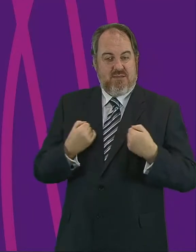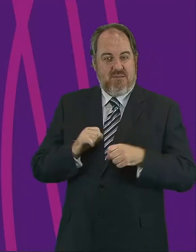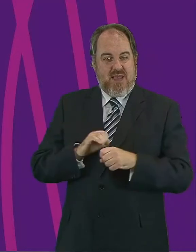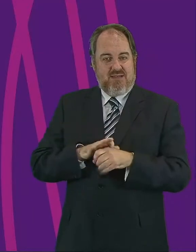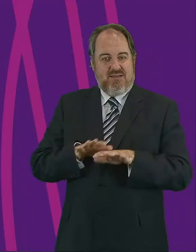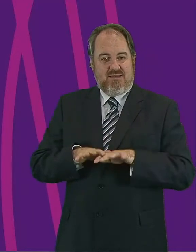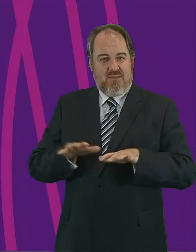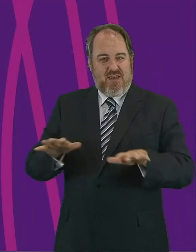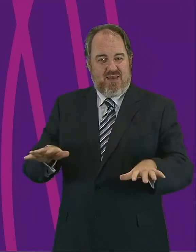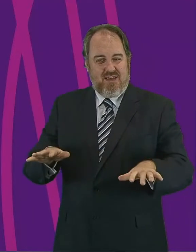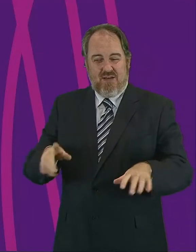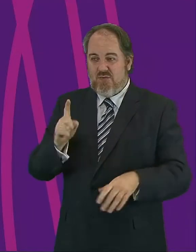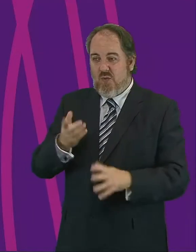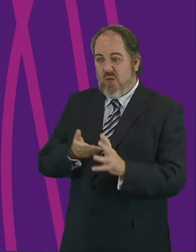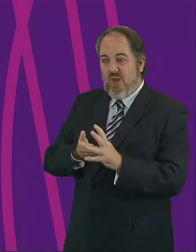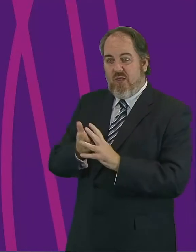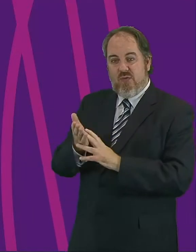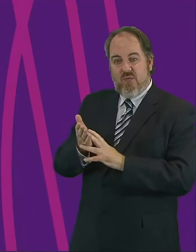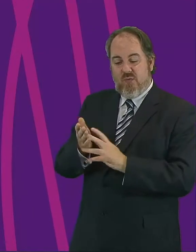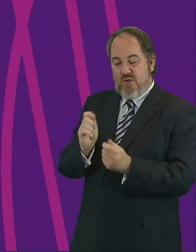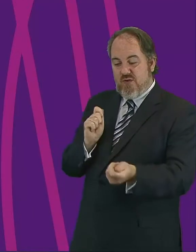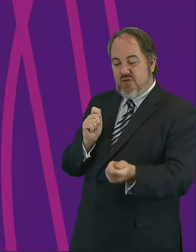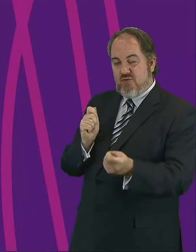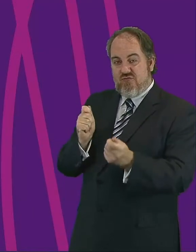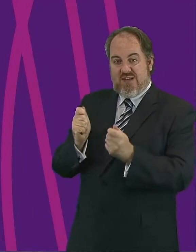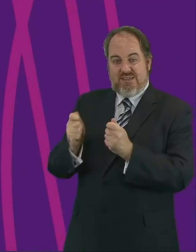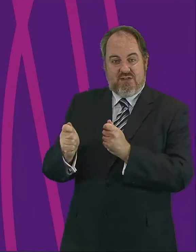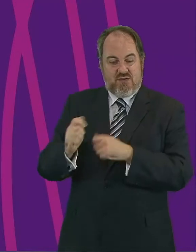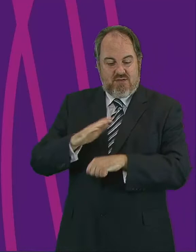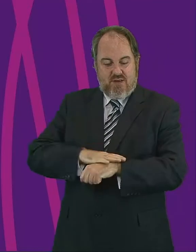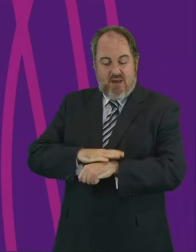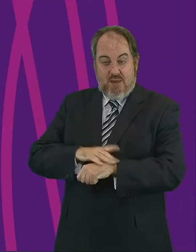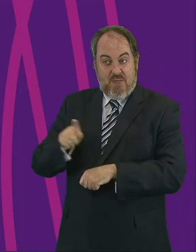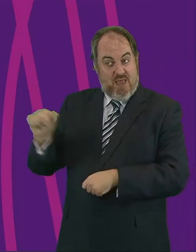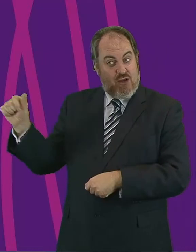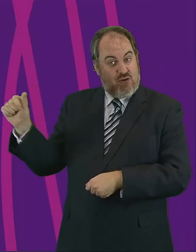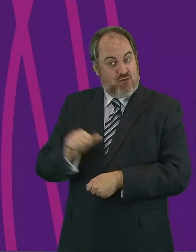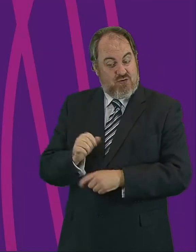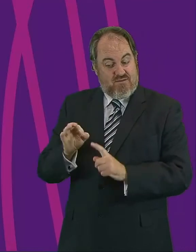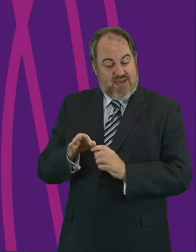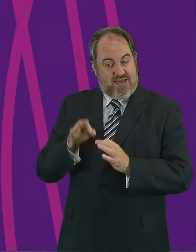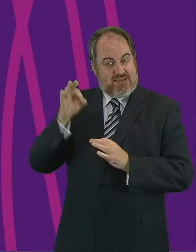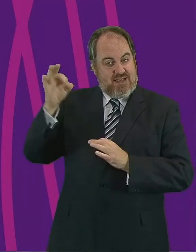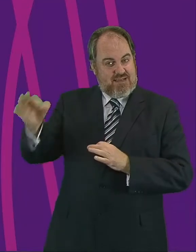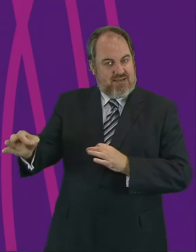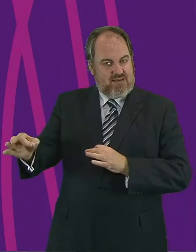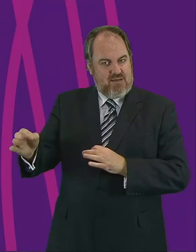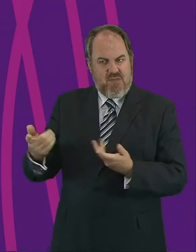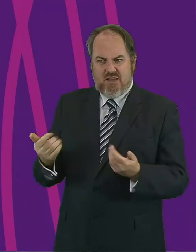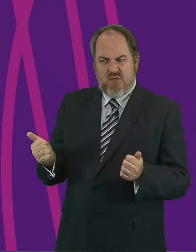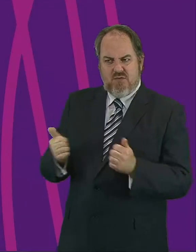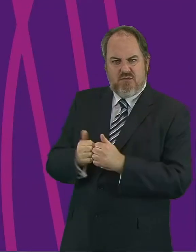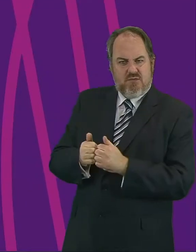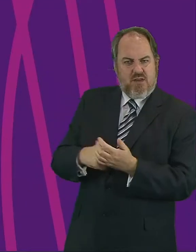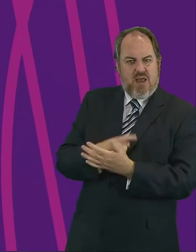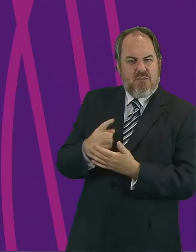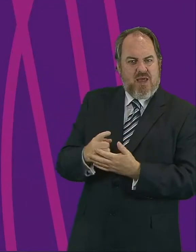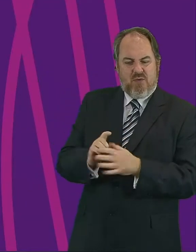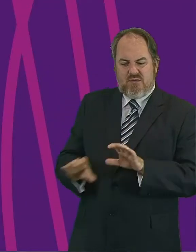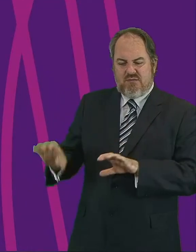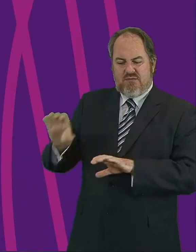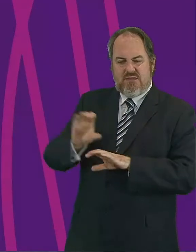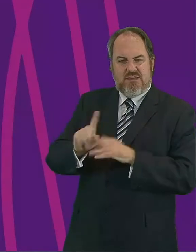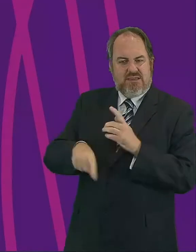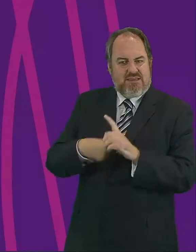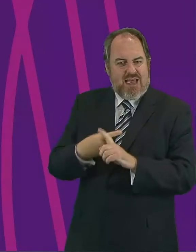end of a transition period that could and should have been extended, there is no certainty on tariffs, on customs, on cross-border flows of data and